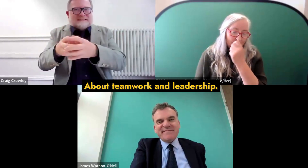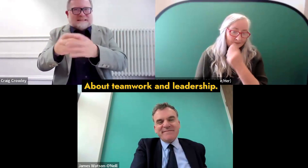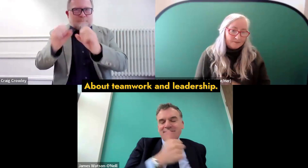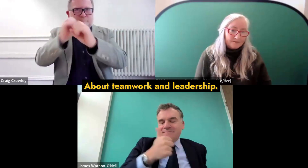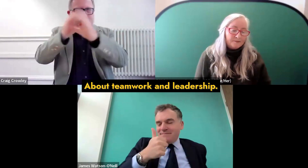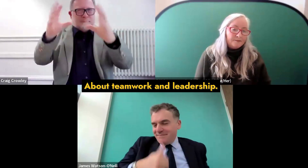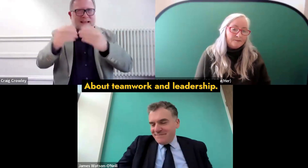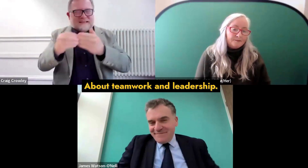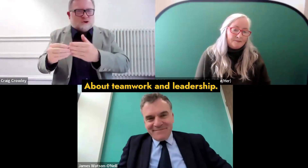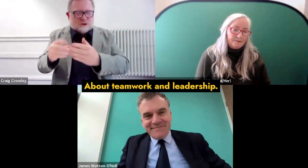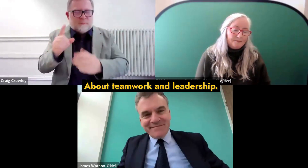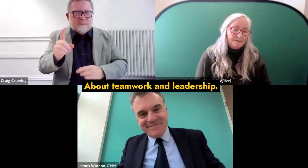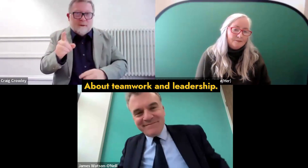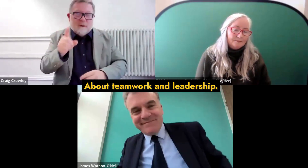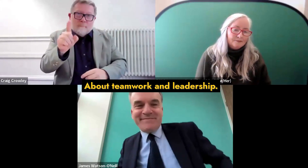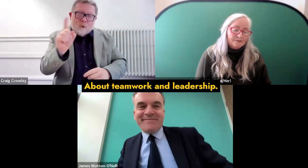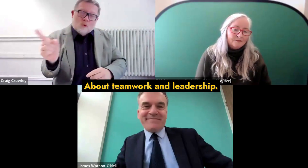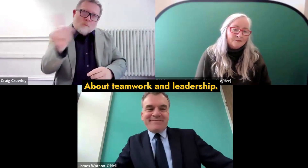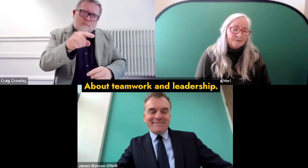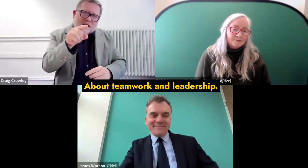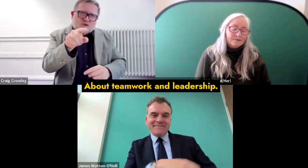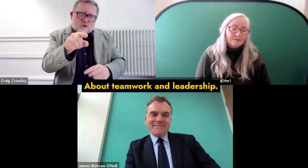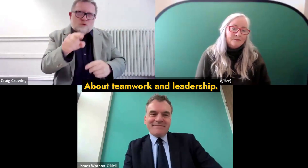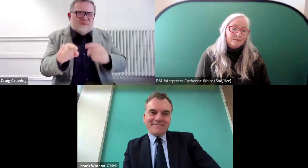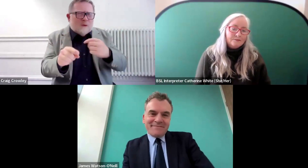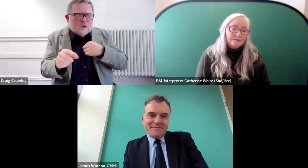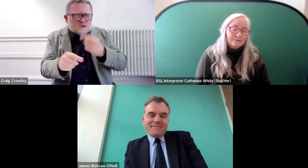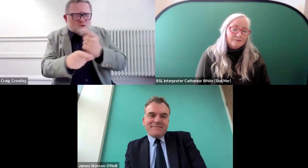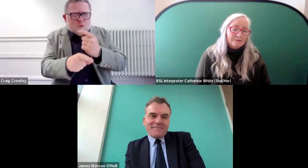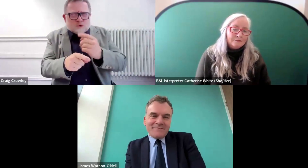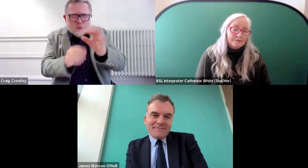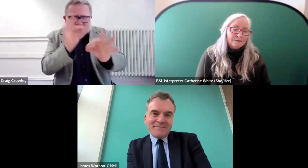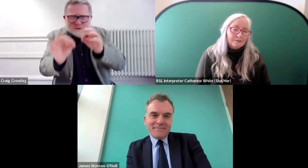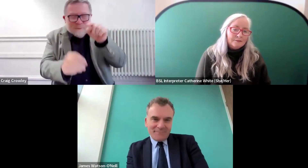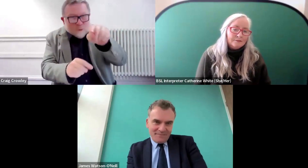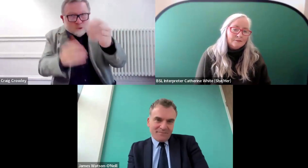but about teamwork and leadership.